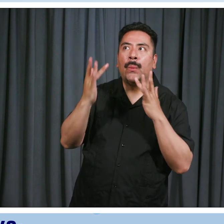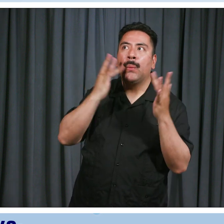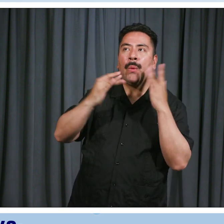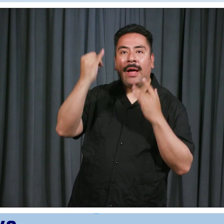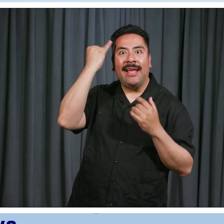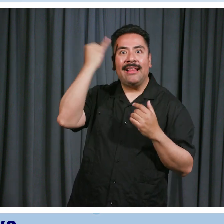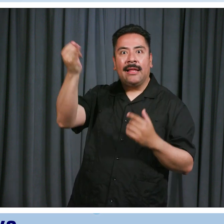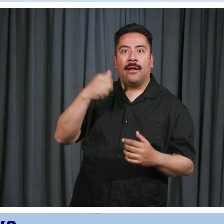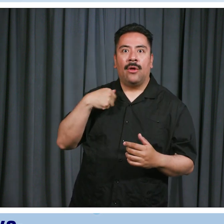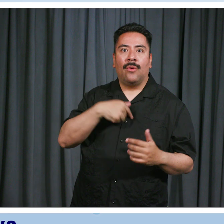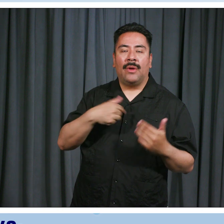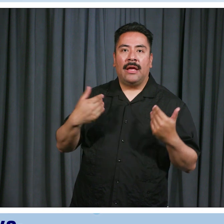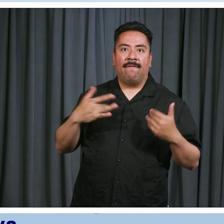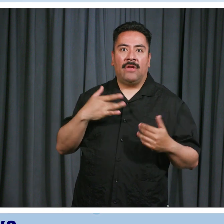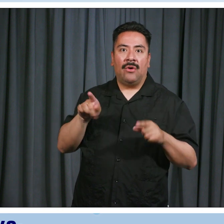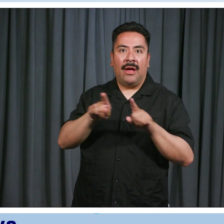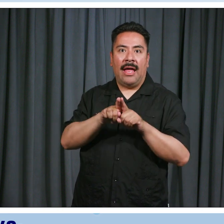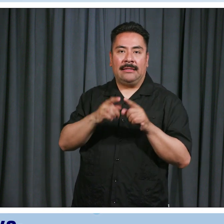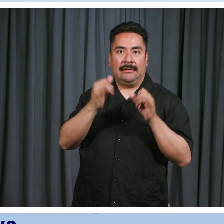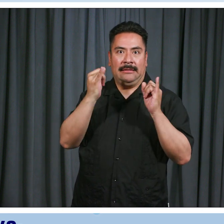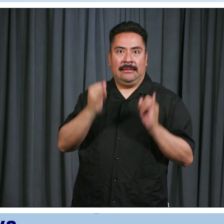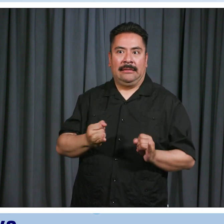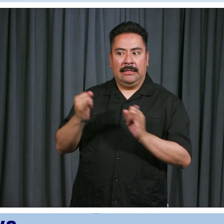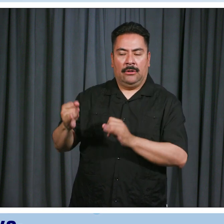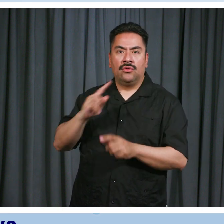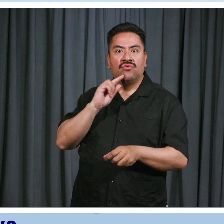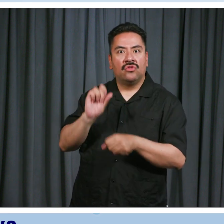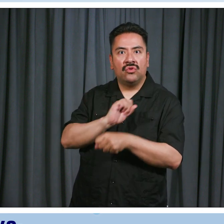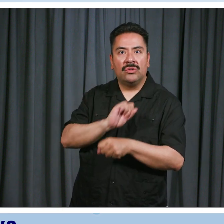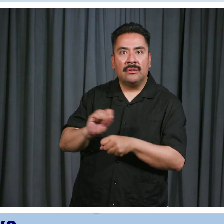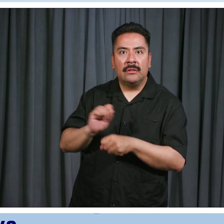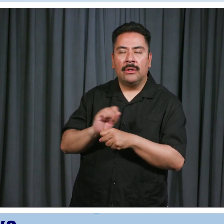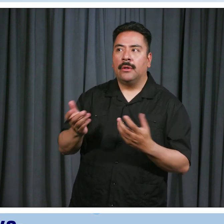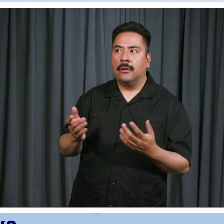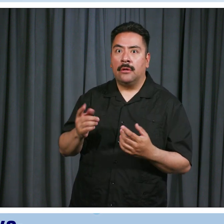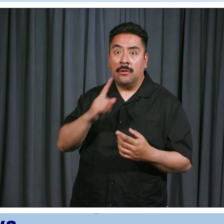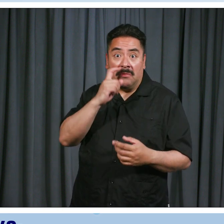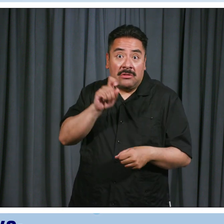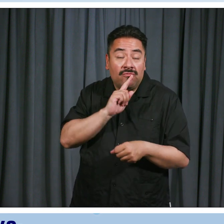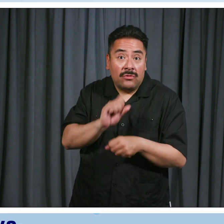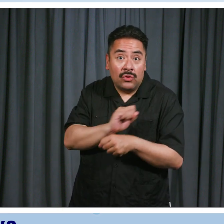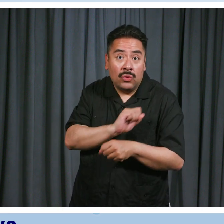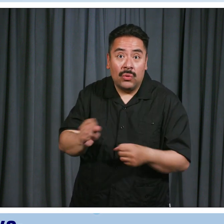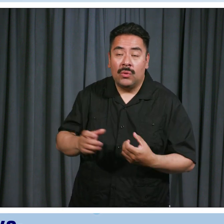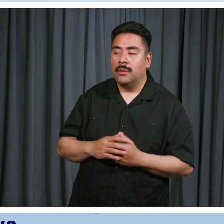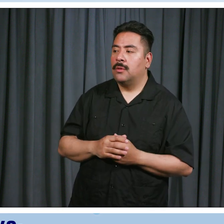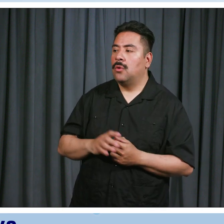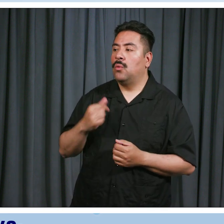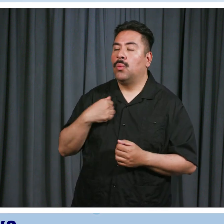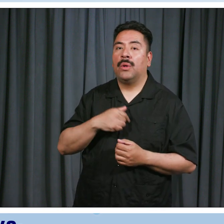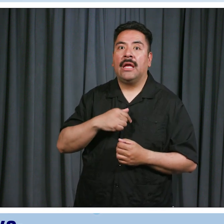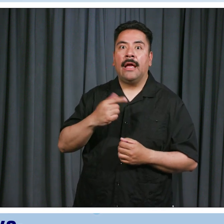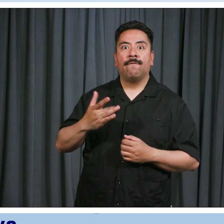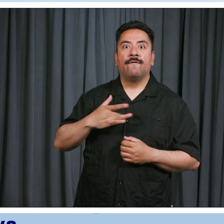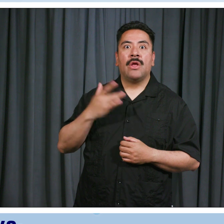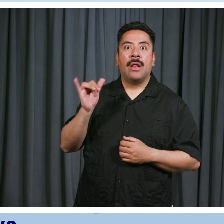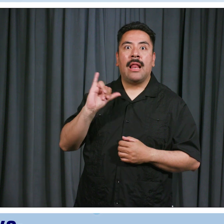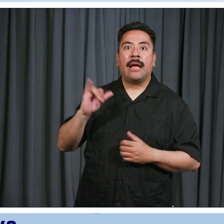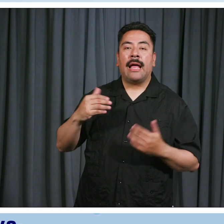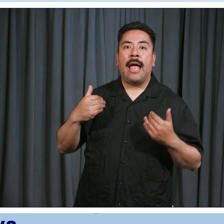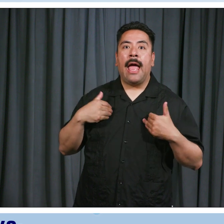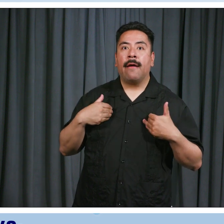we feel as individuals is real because it's true. Because we feel like